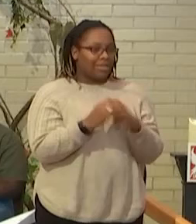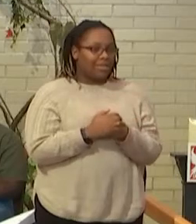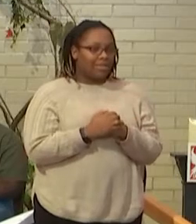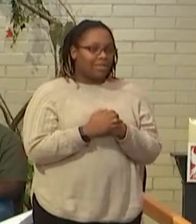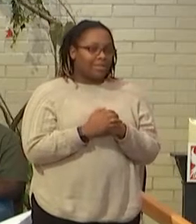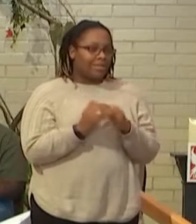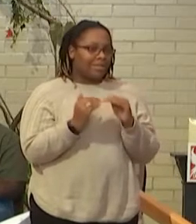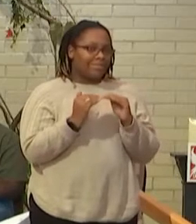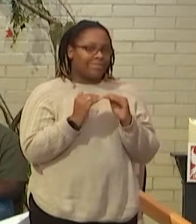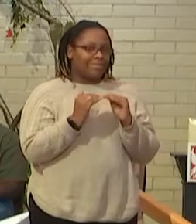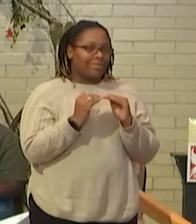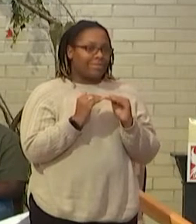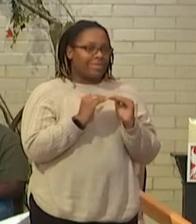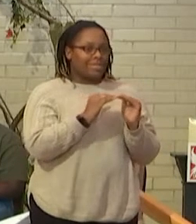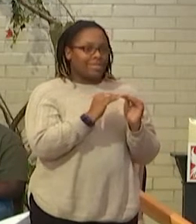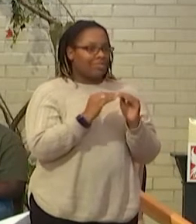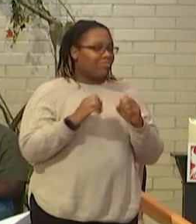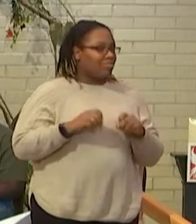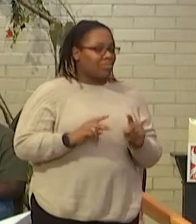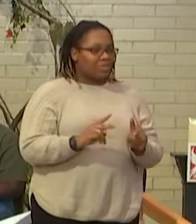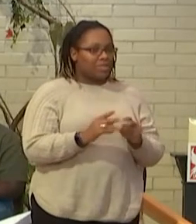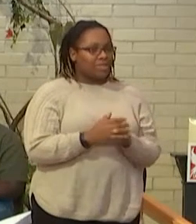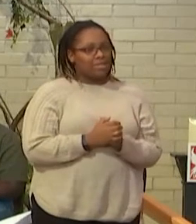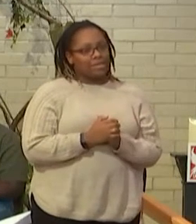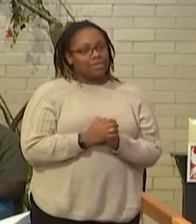same opportunities, but with